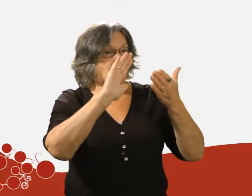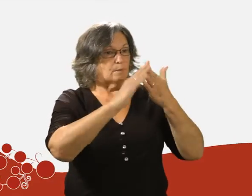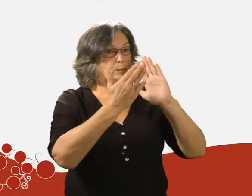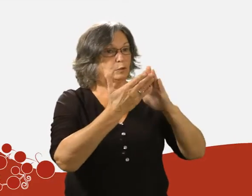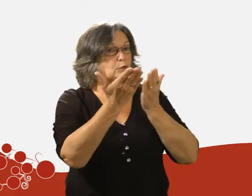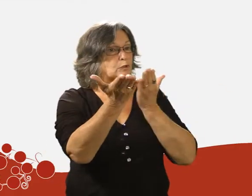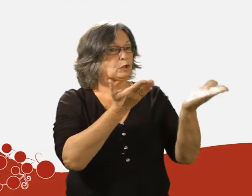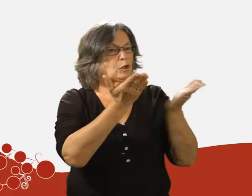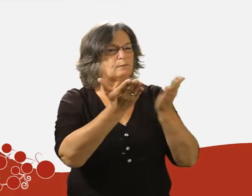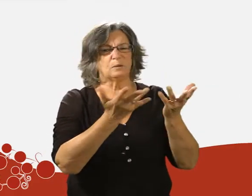various community services,